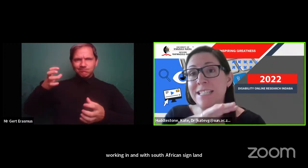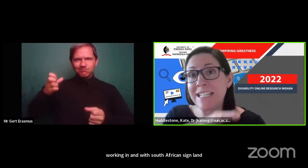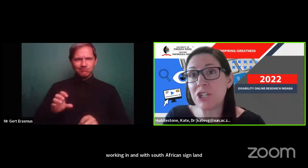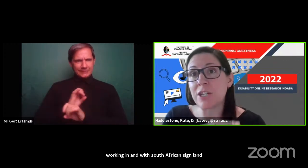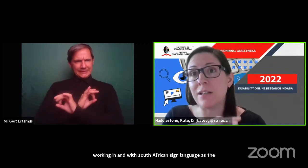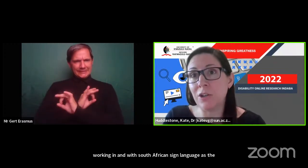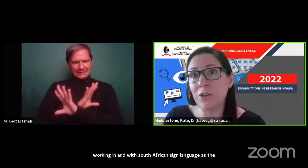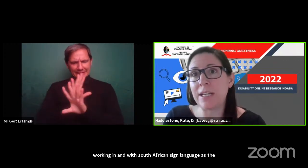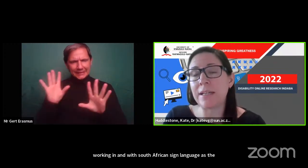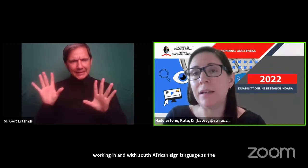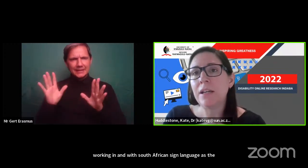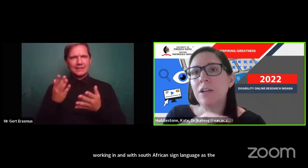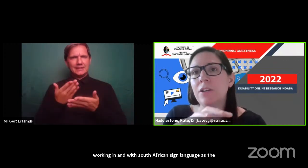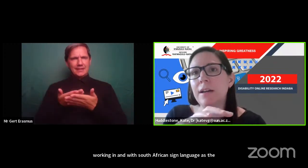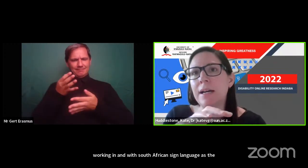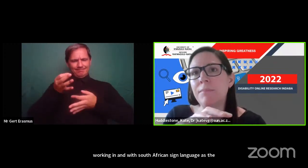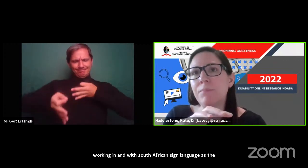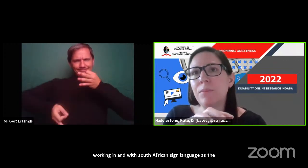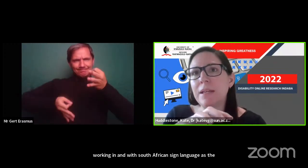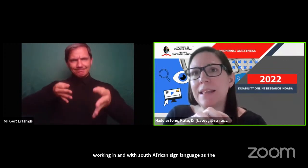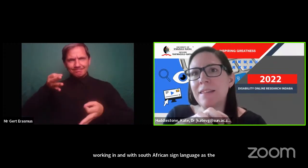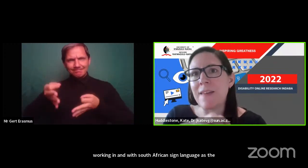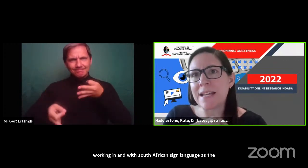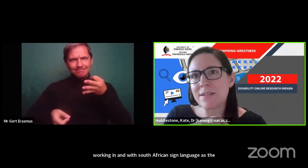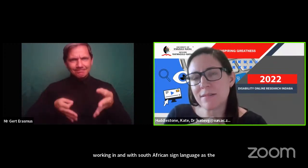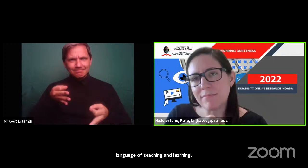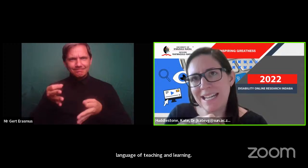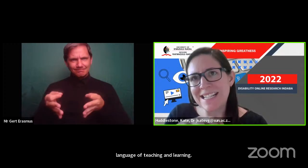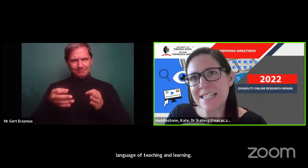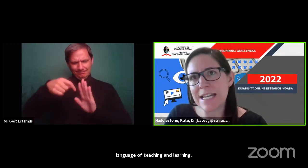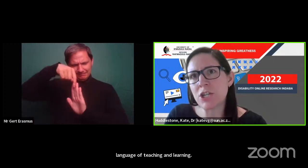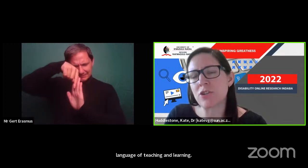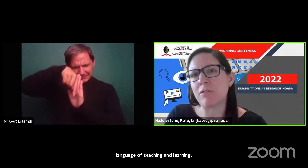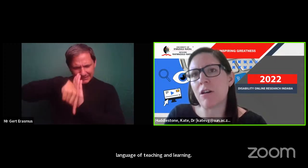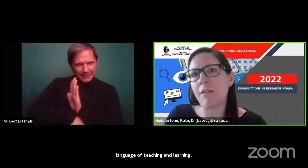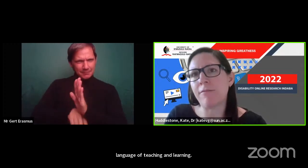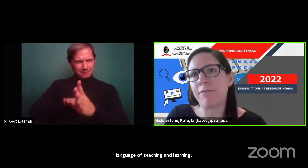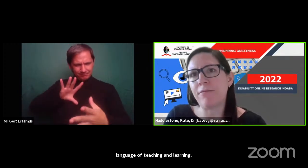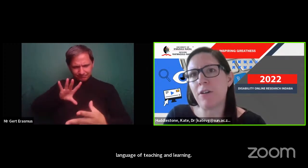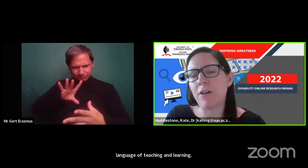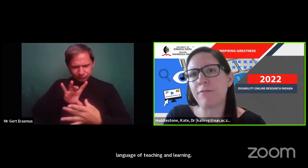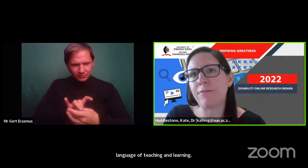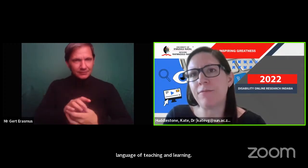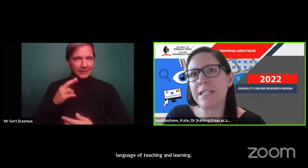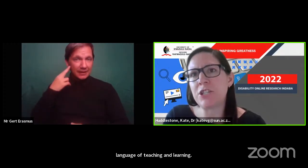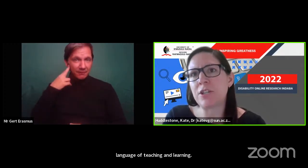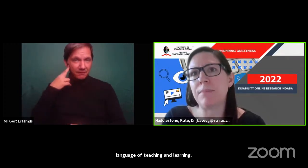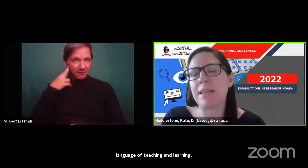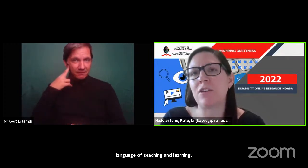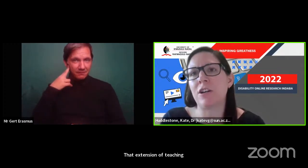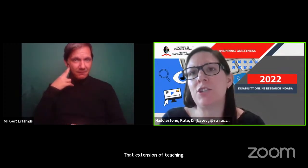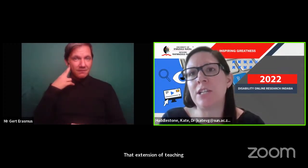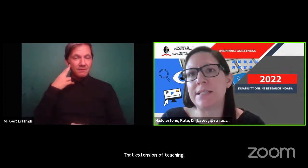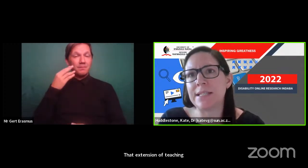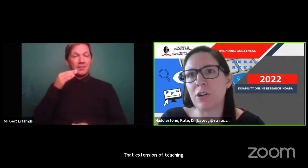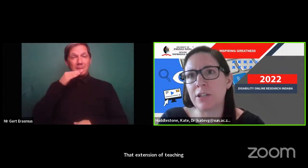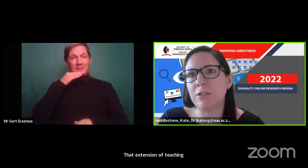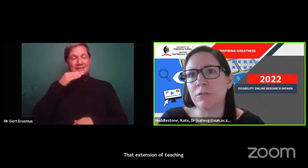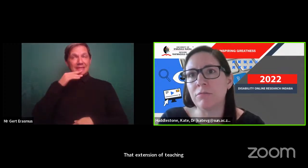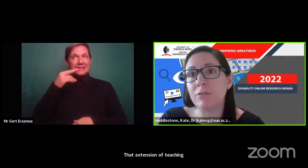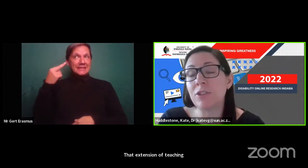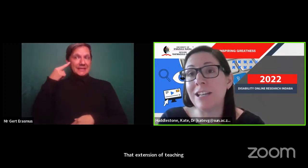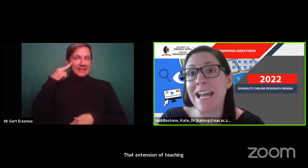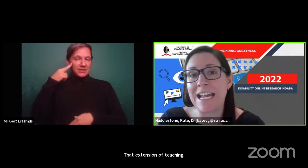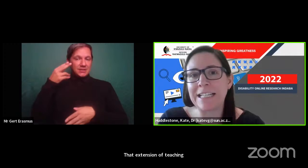language of teaching and learning, that extension of teaching methodologies is